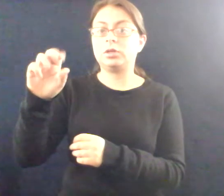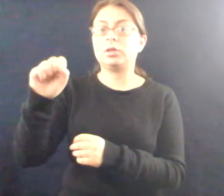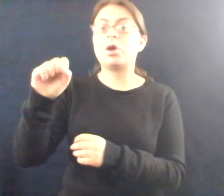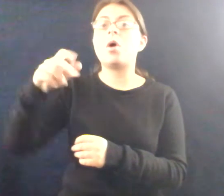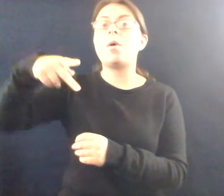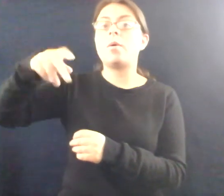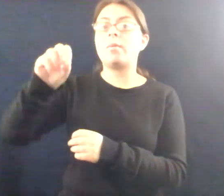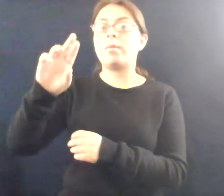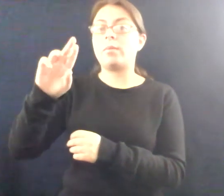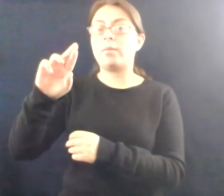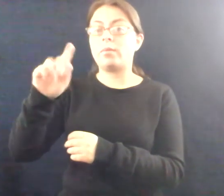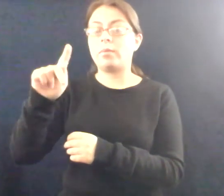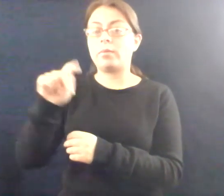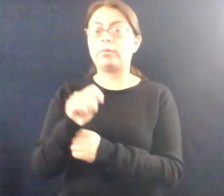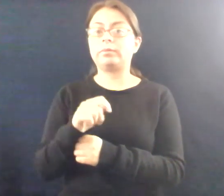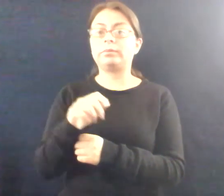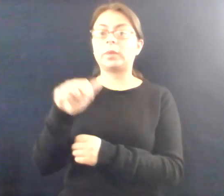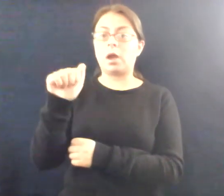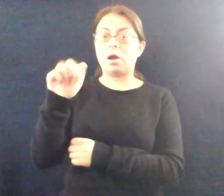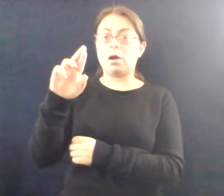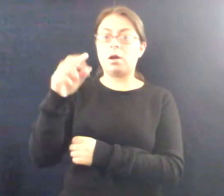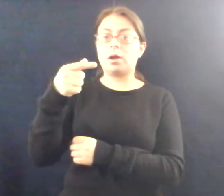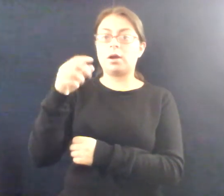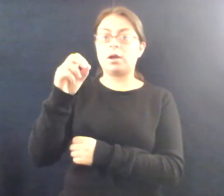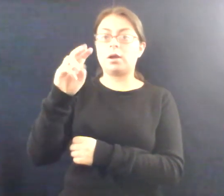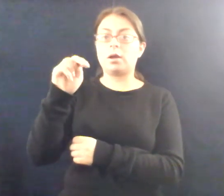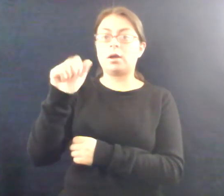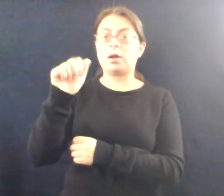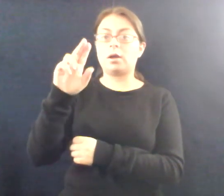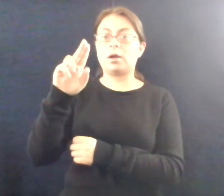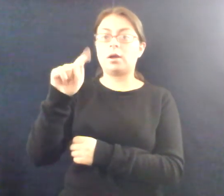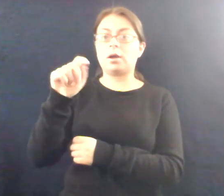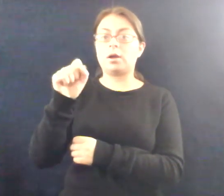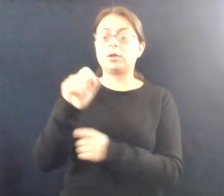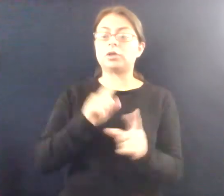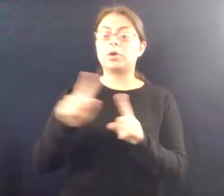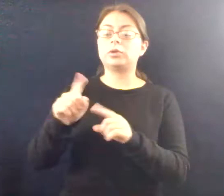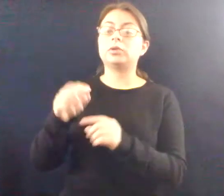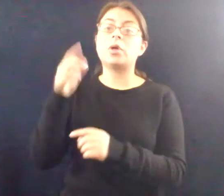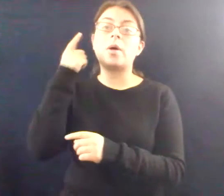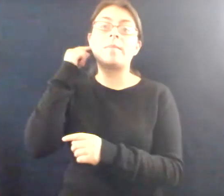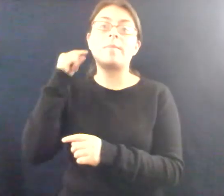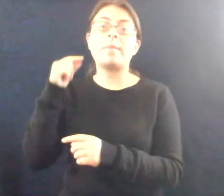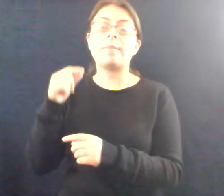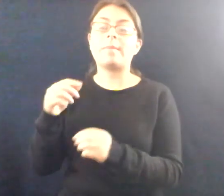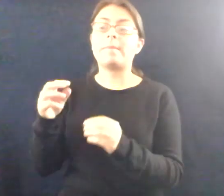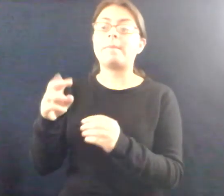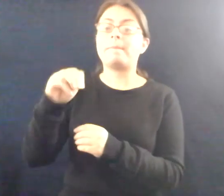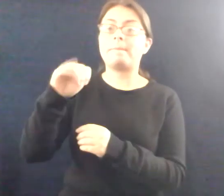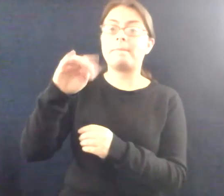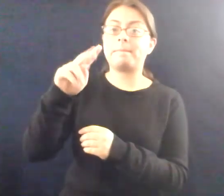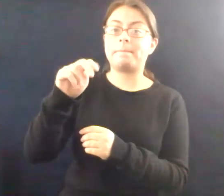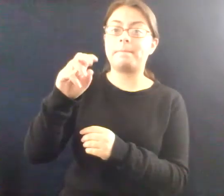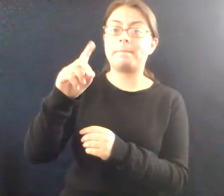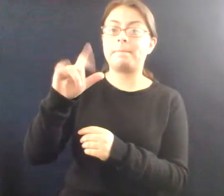The Argonauts made their way overland to the mining camps, like San Francisco. It later became a